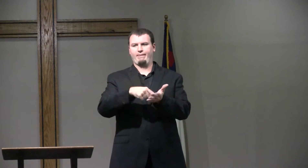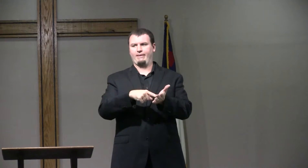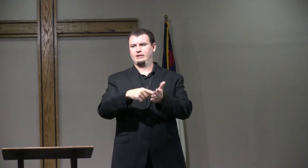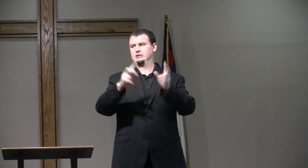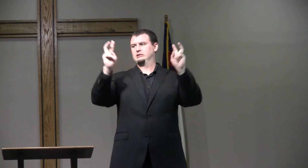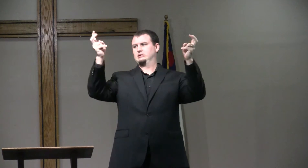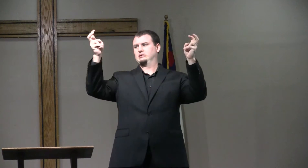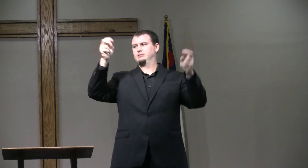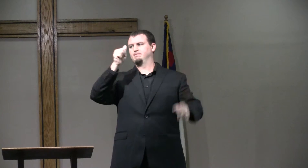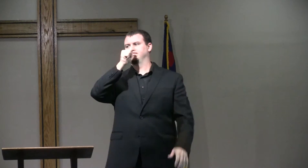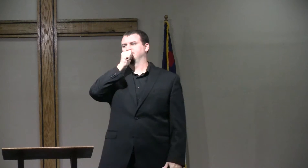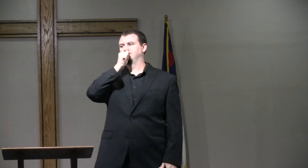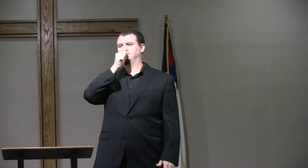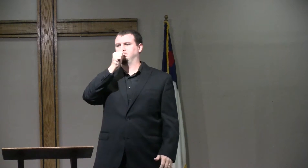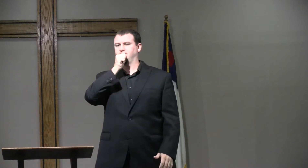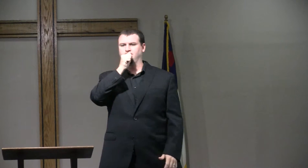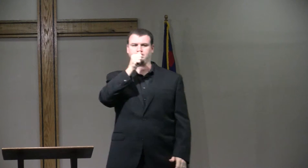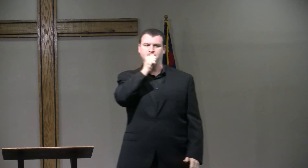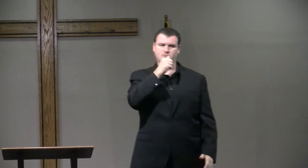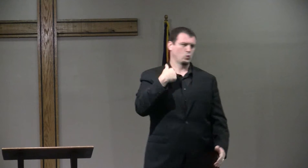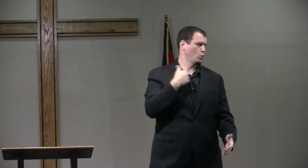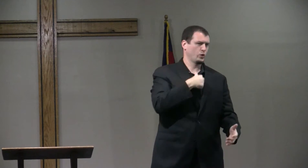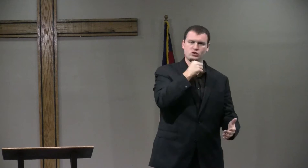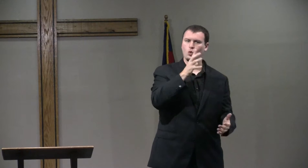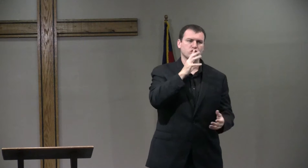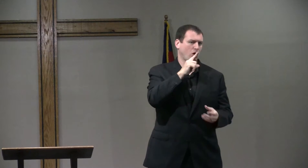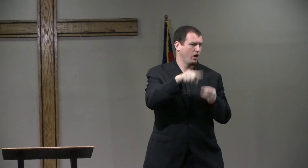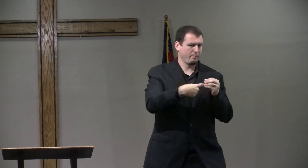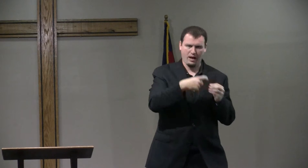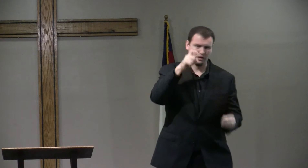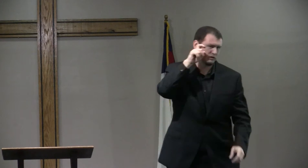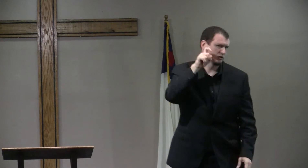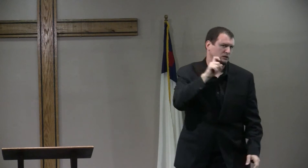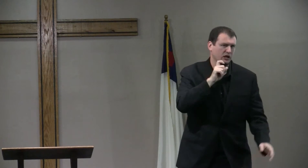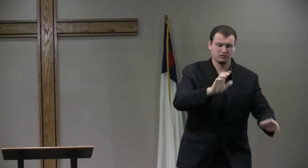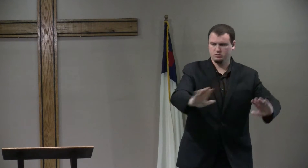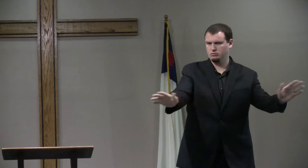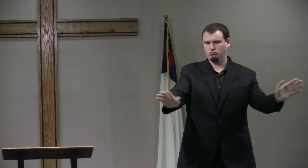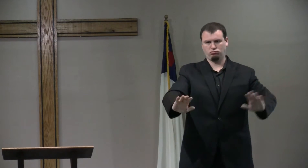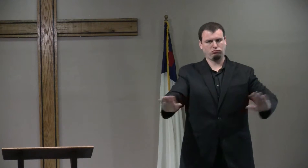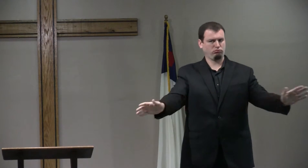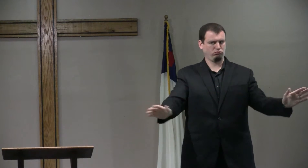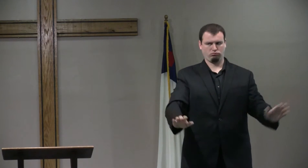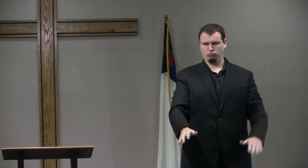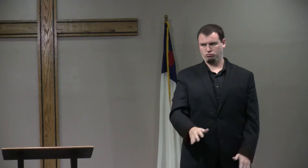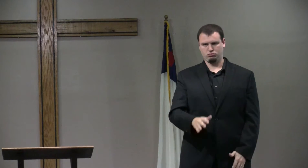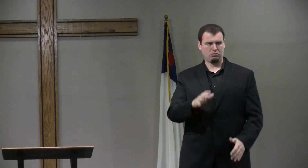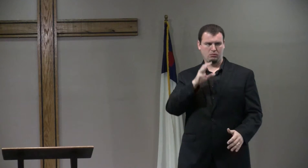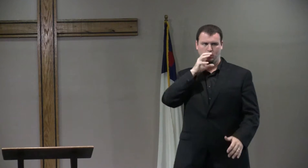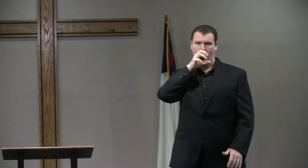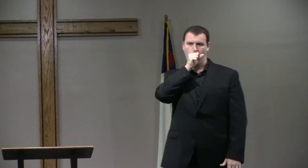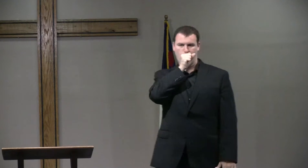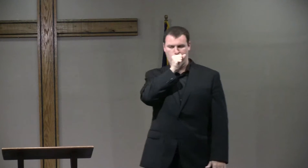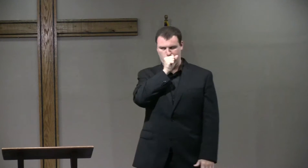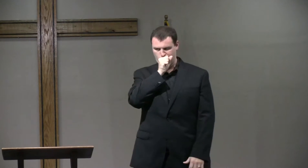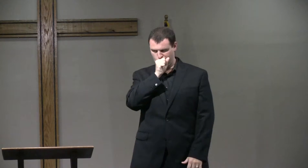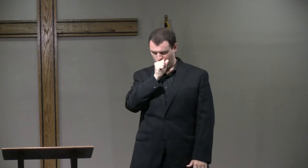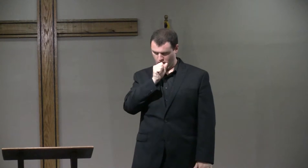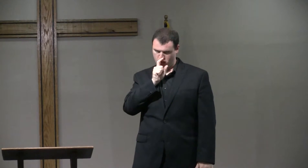In church today, we tend to not talk about sex or these kinds of